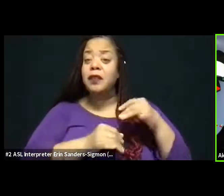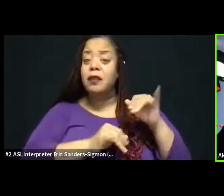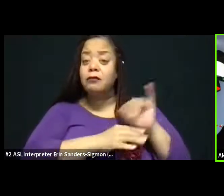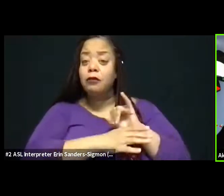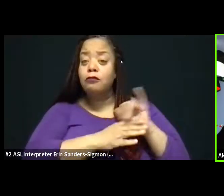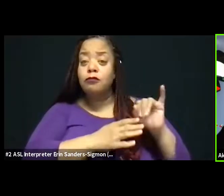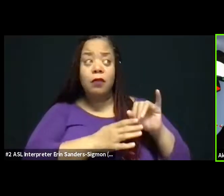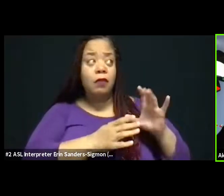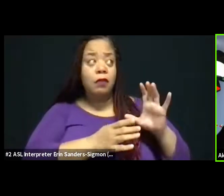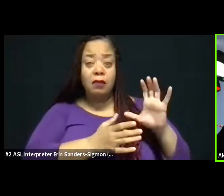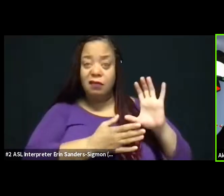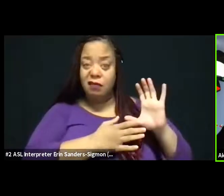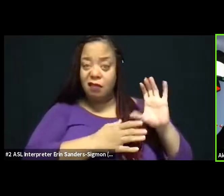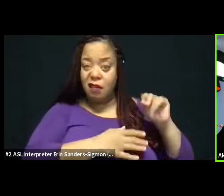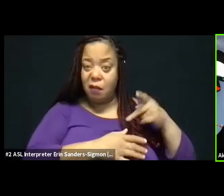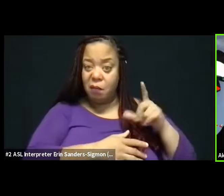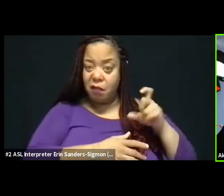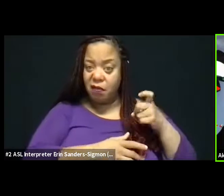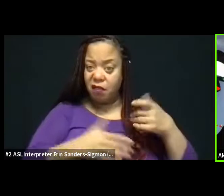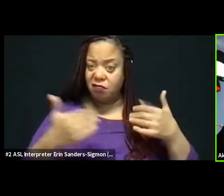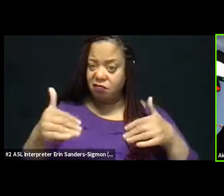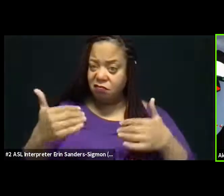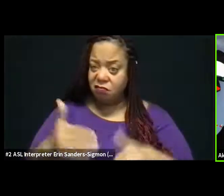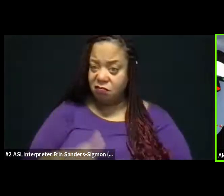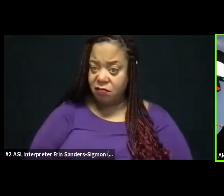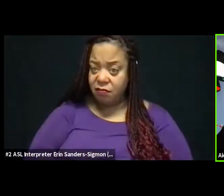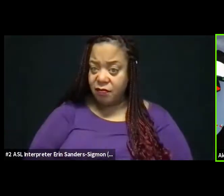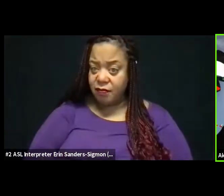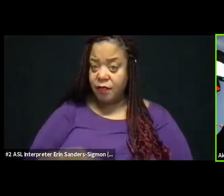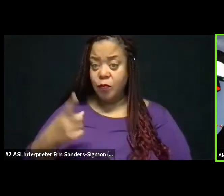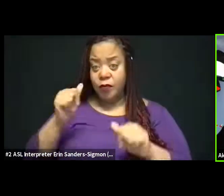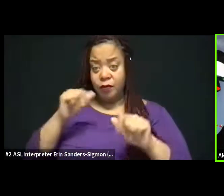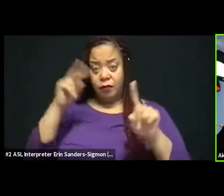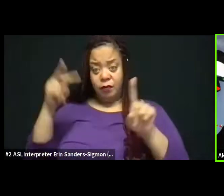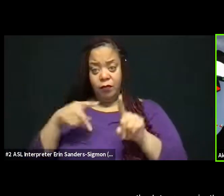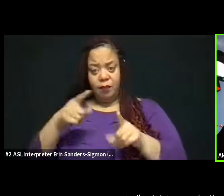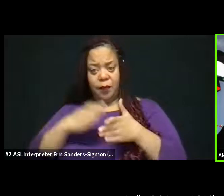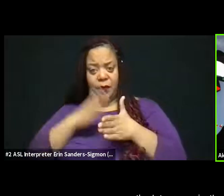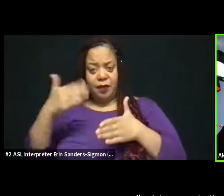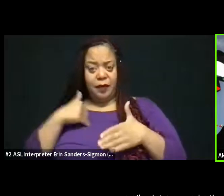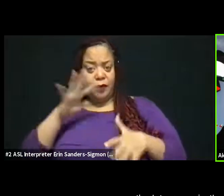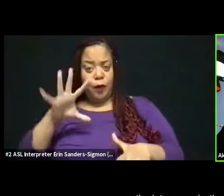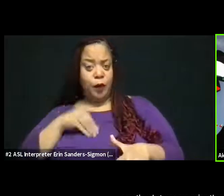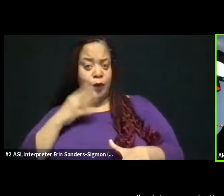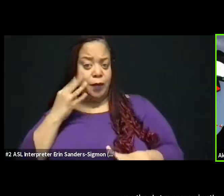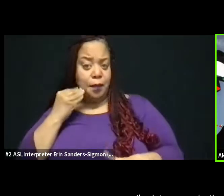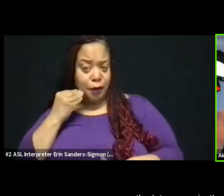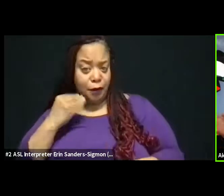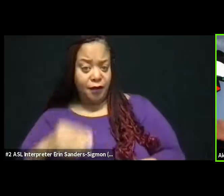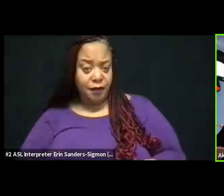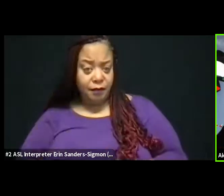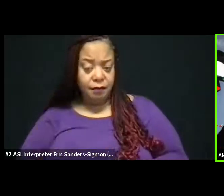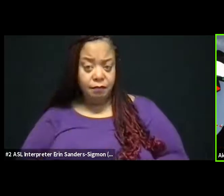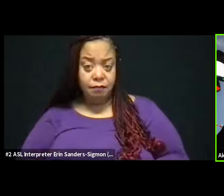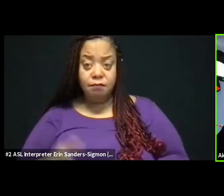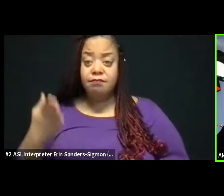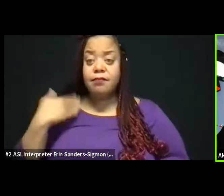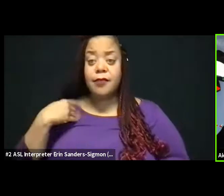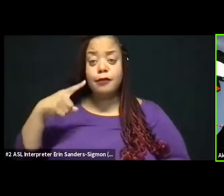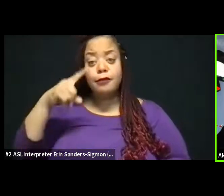staff, teachers, people who used to go to schools started creating Instagram pages that were Black at